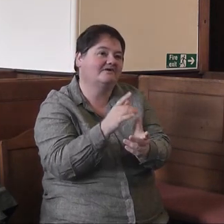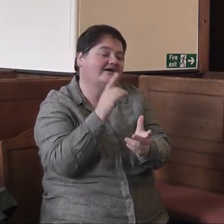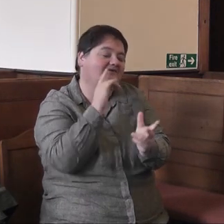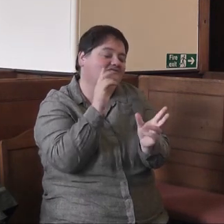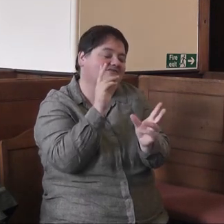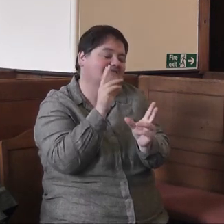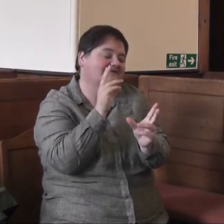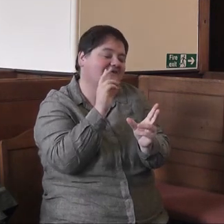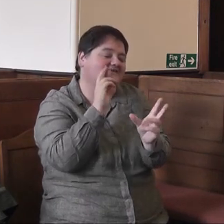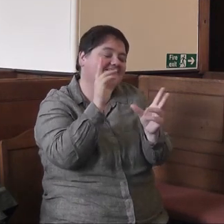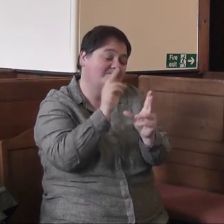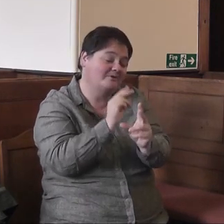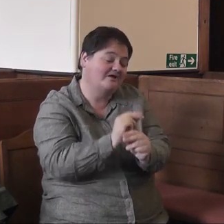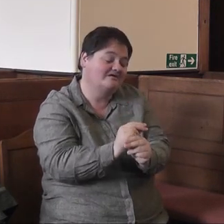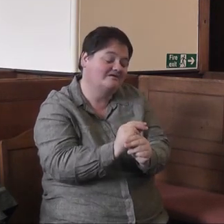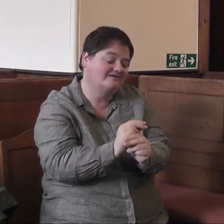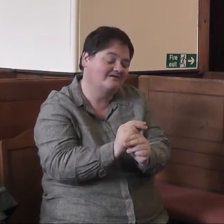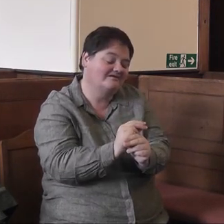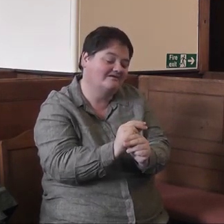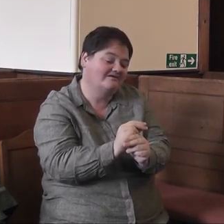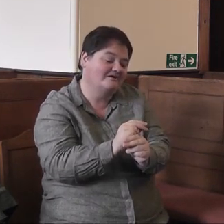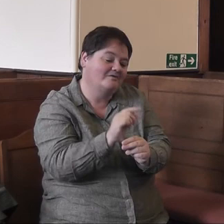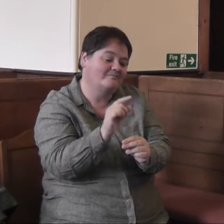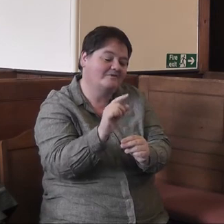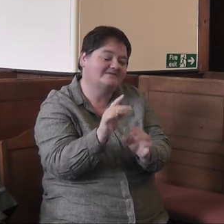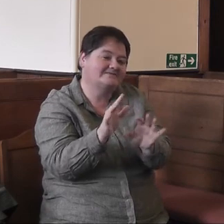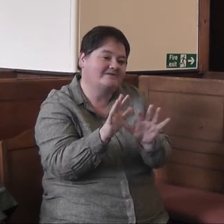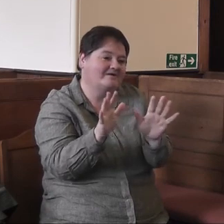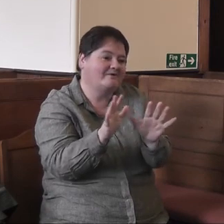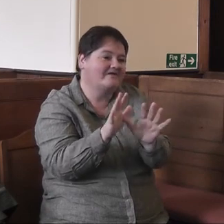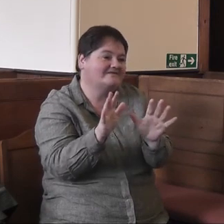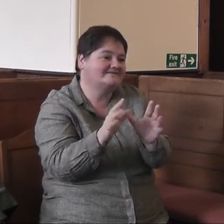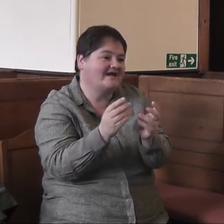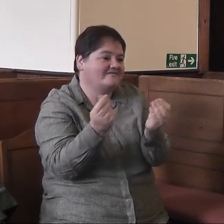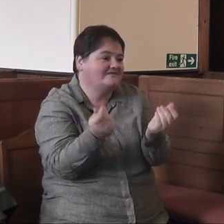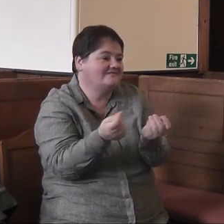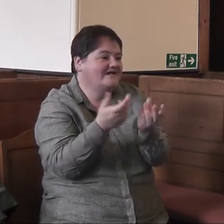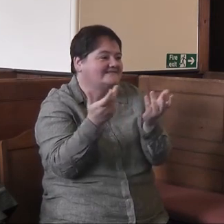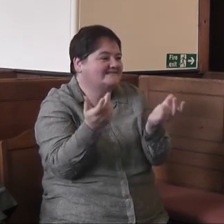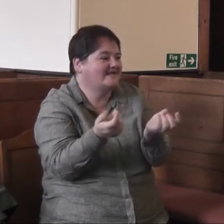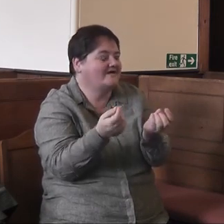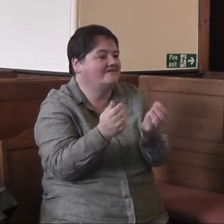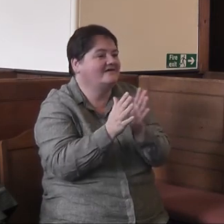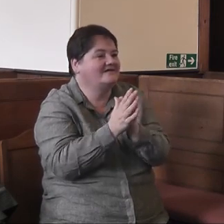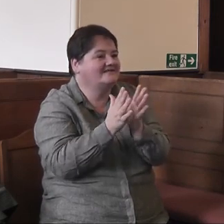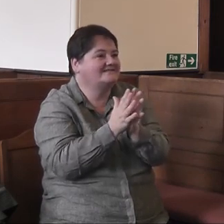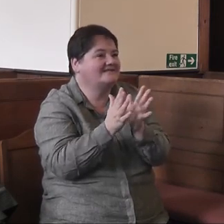yeah, not just, yeah, sleeping, but there's something about this heavenly rest, this kind of sense